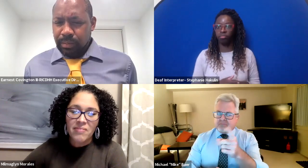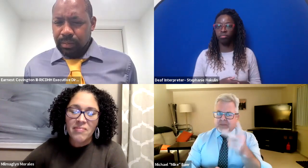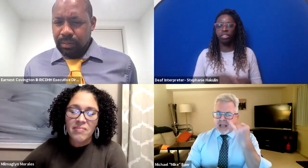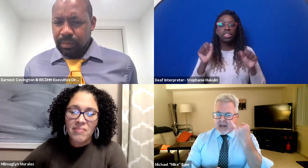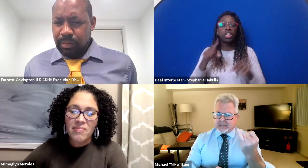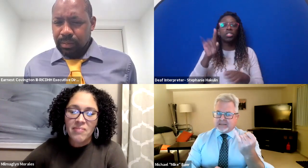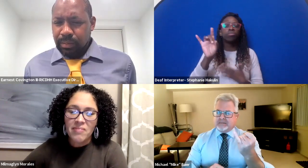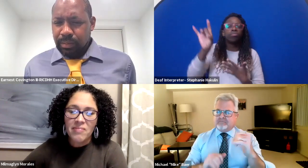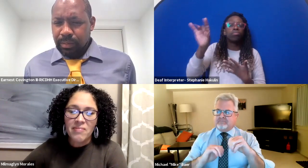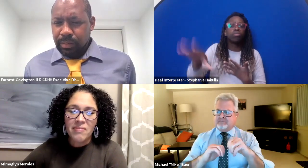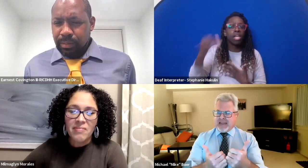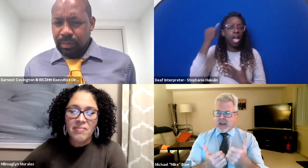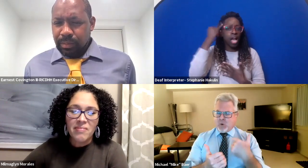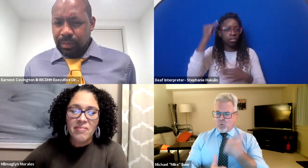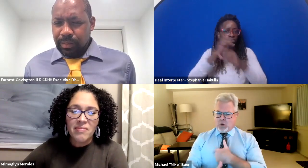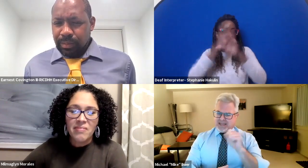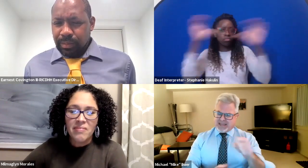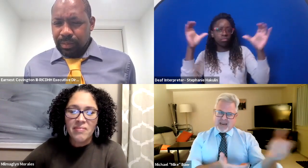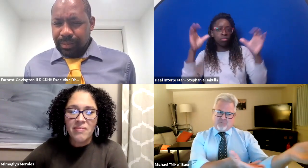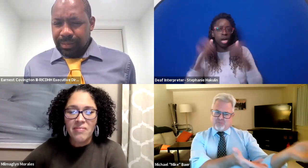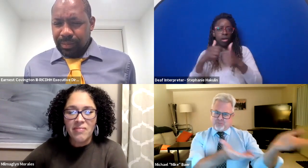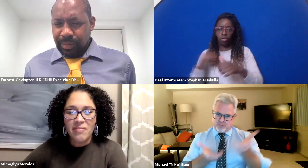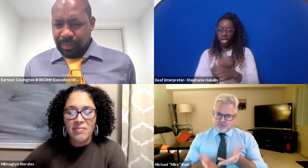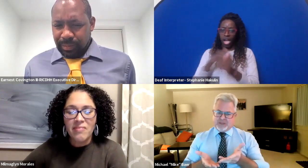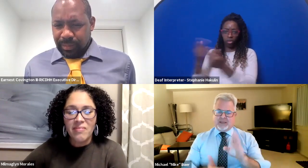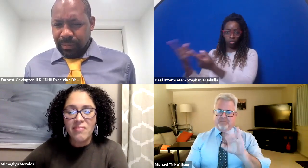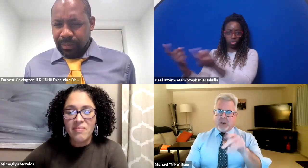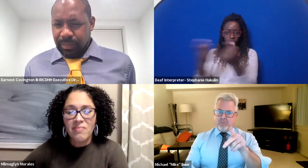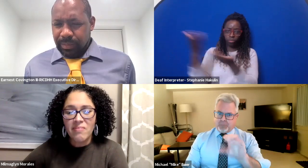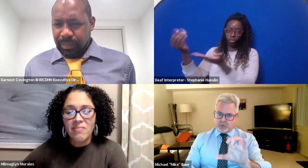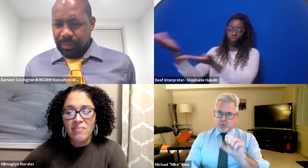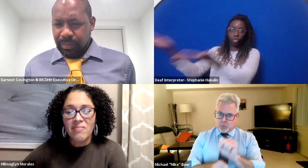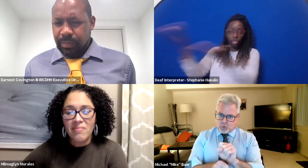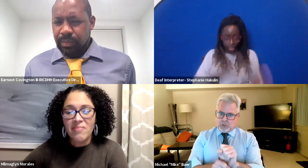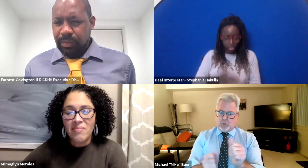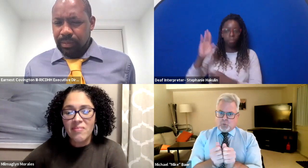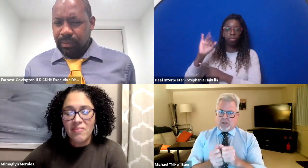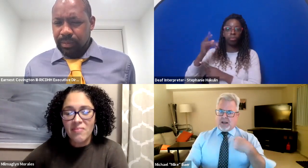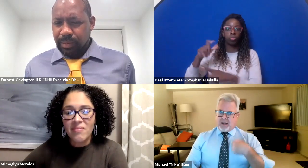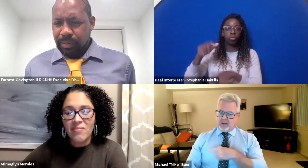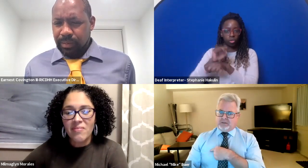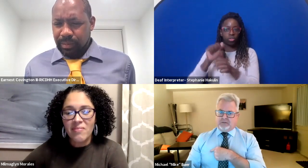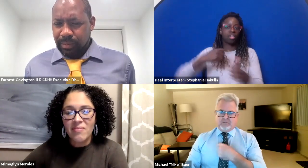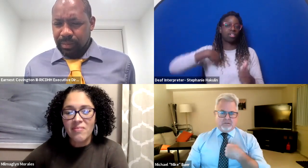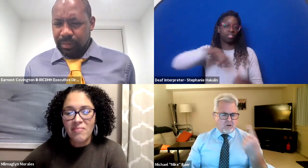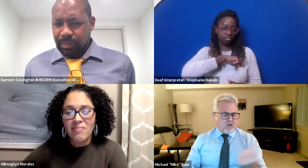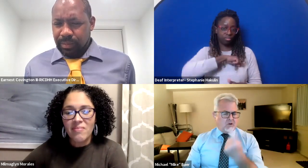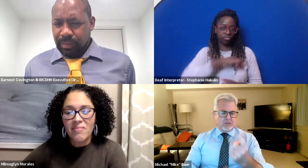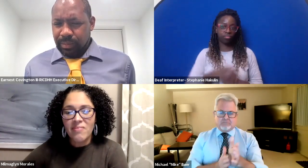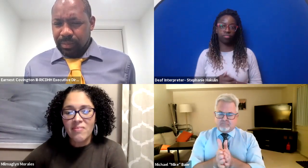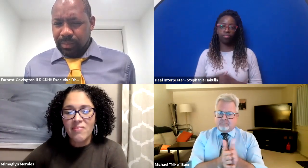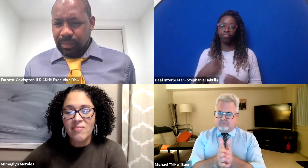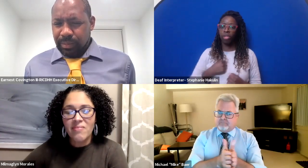that. I'm wondering if you could give us an idea or two of what we could do to be outreach better to the